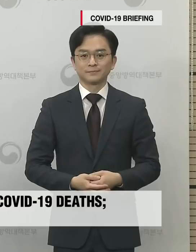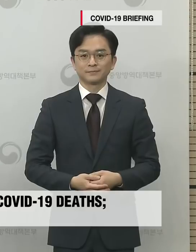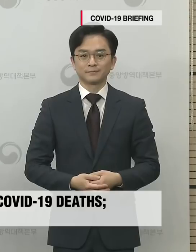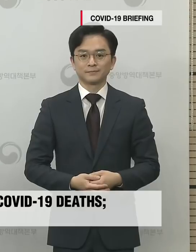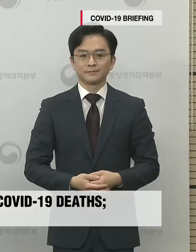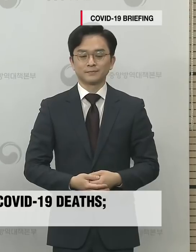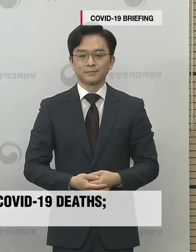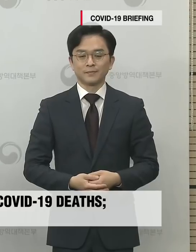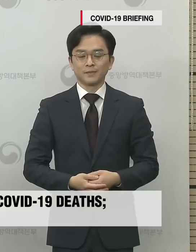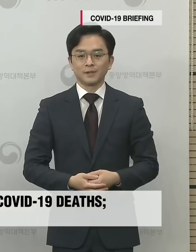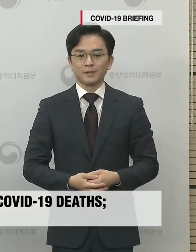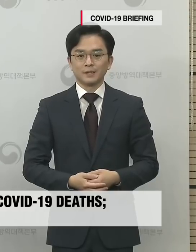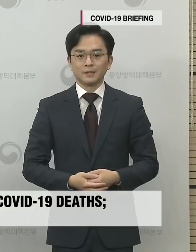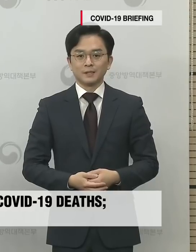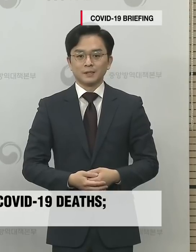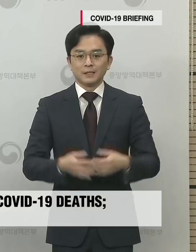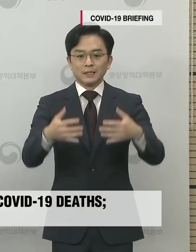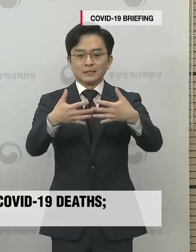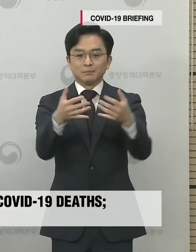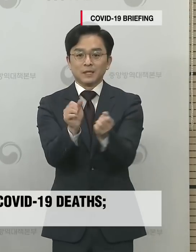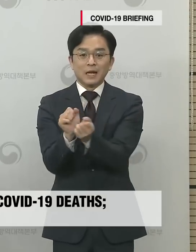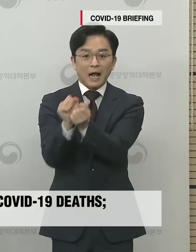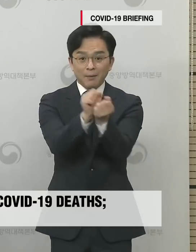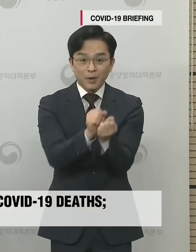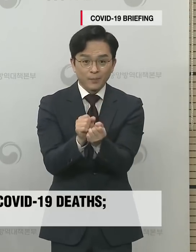And nationwide,